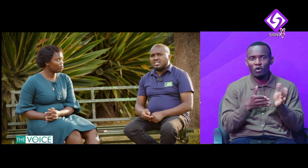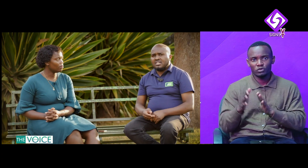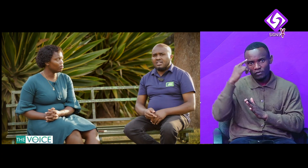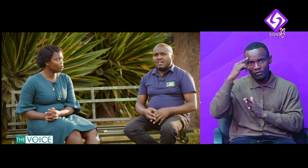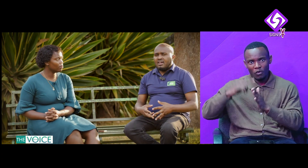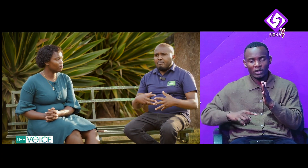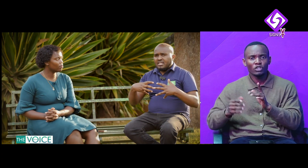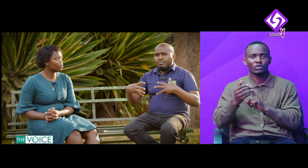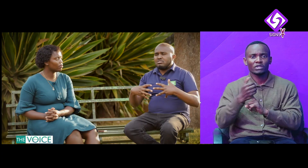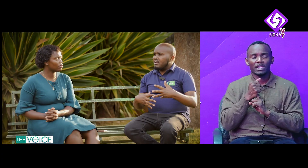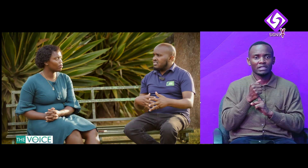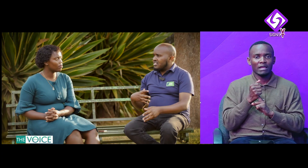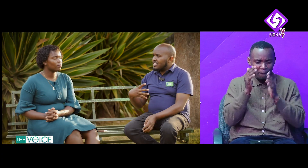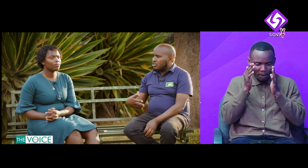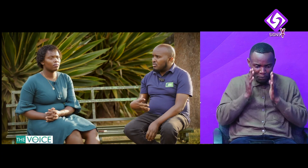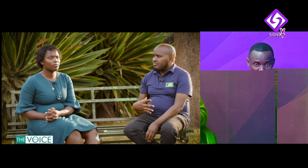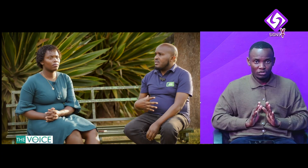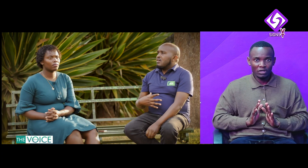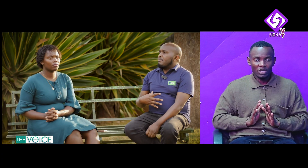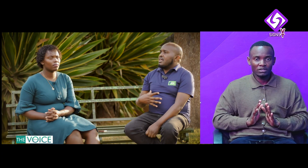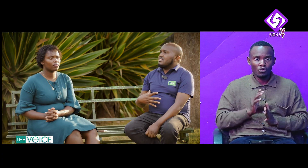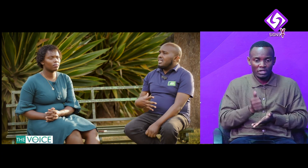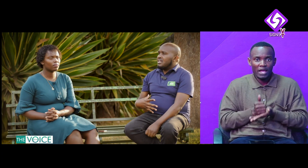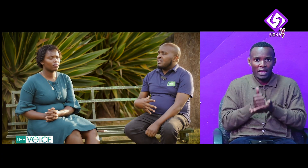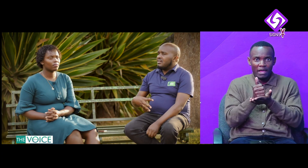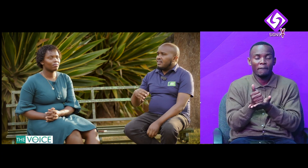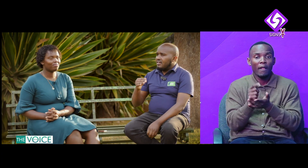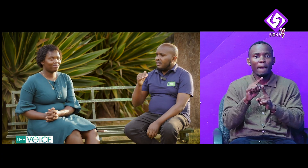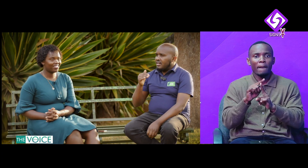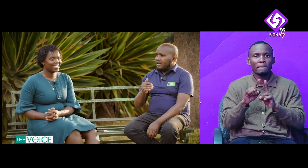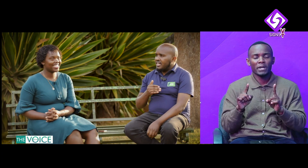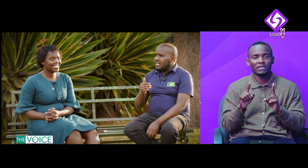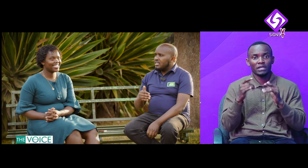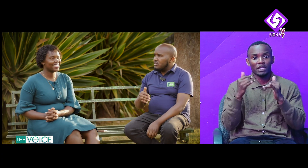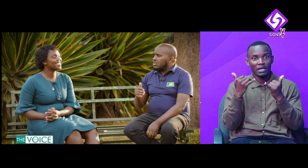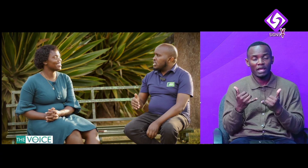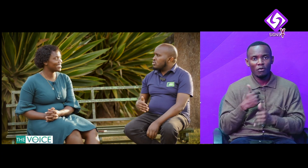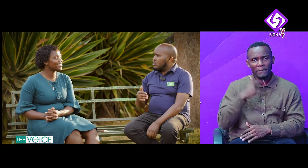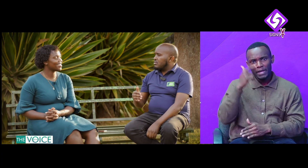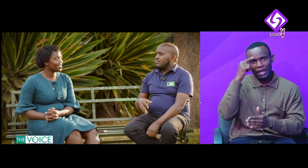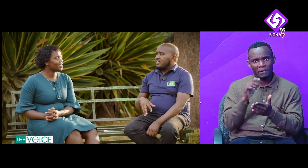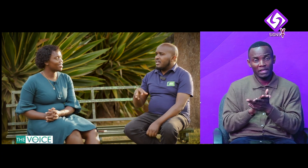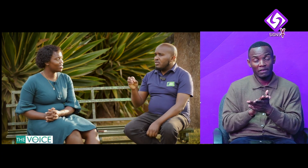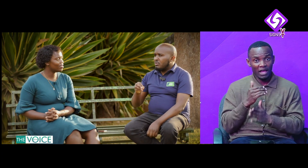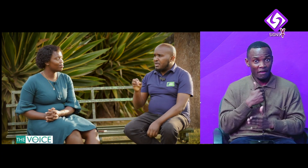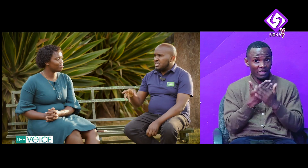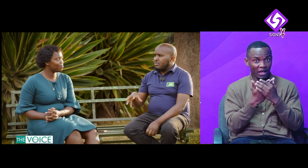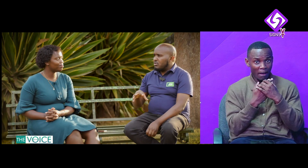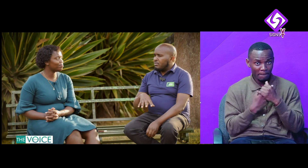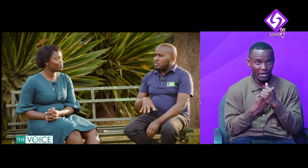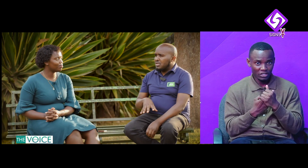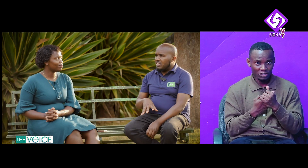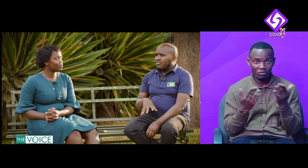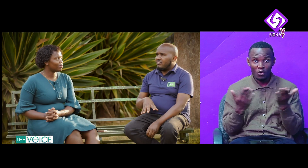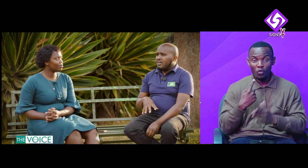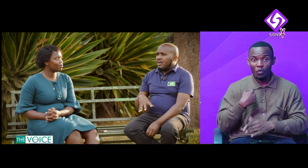to get a better personalized attention. But I think getting into a partnership where we'll